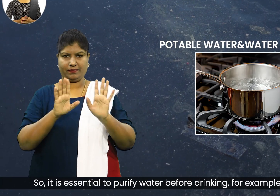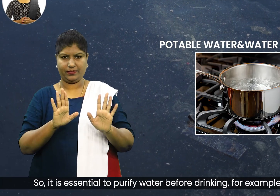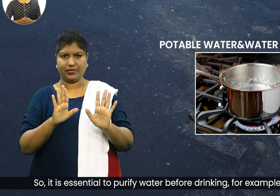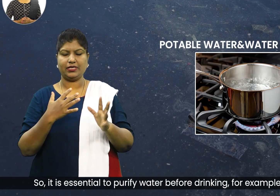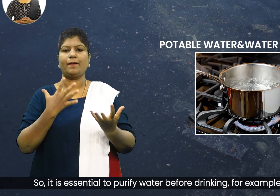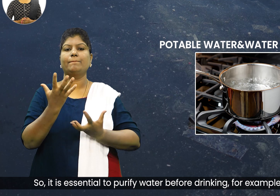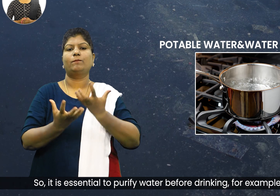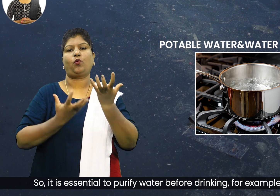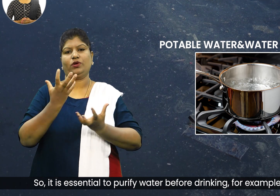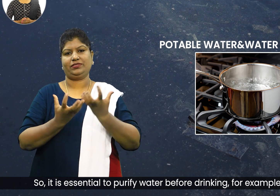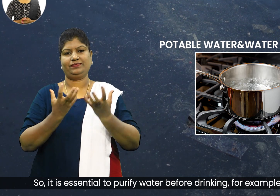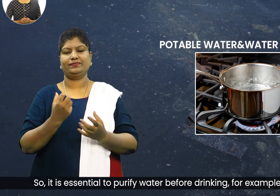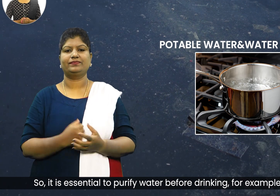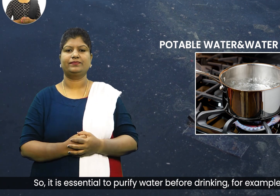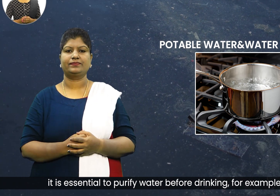by boiling.